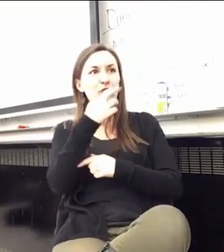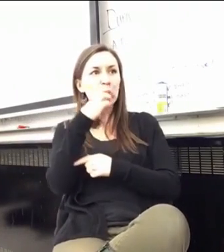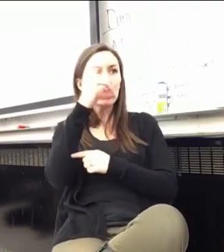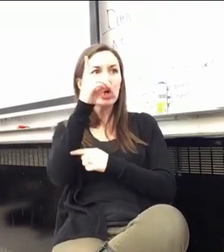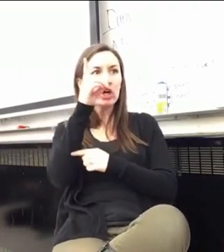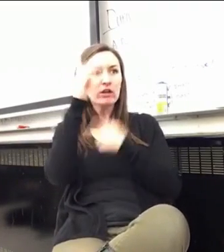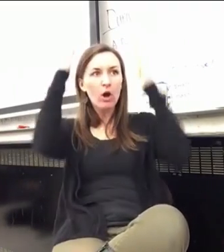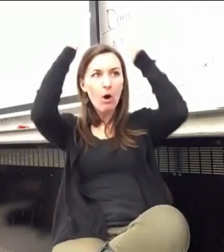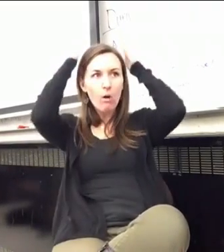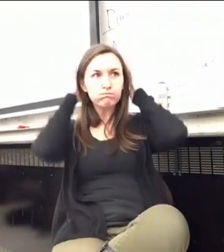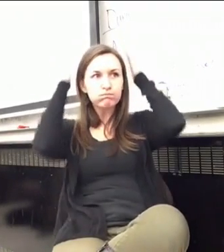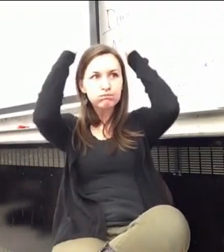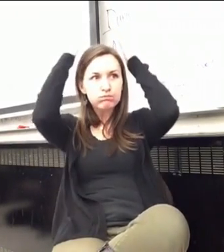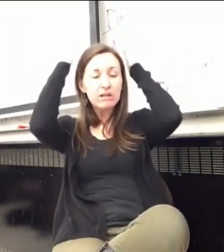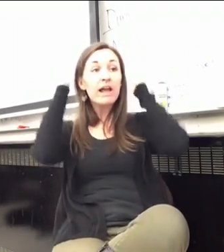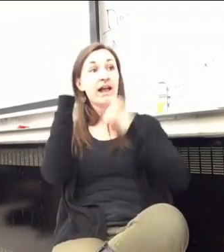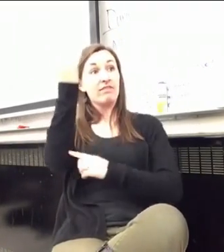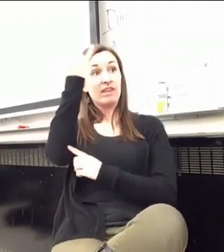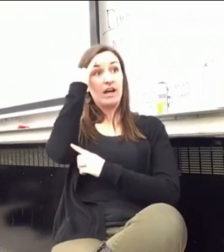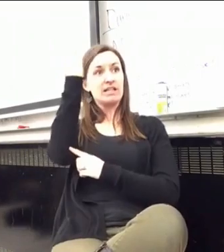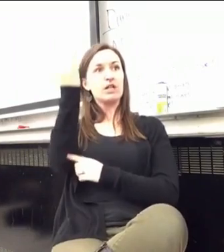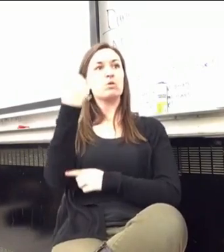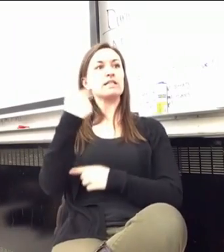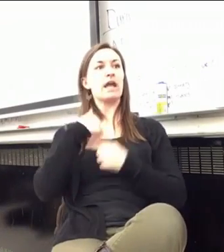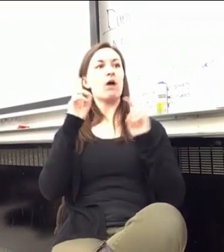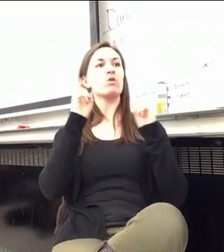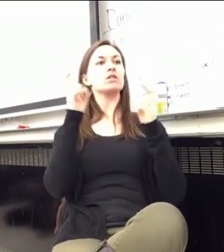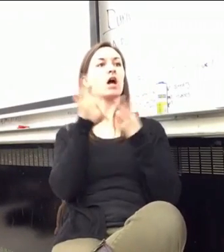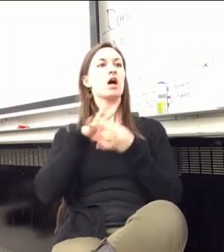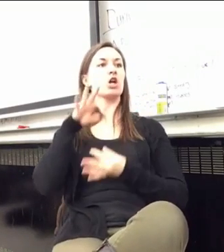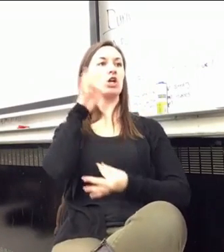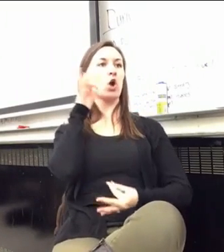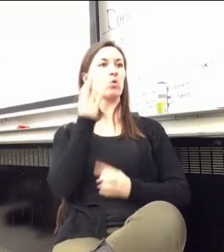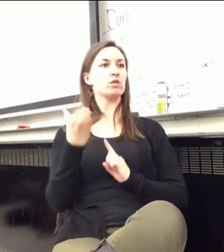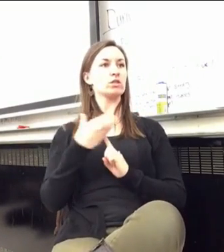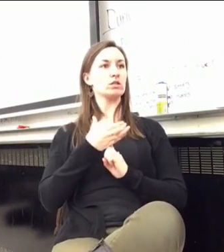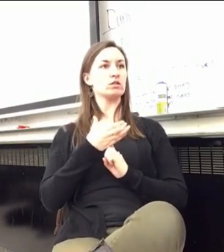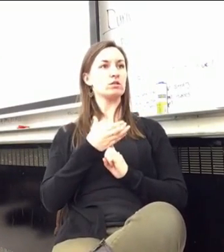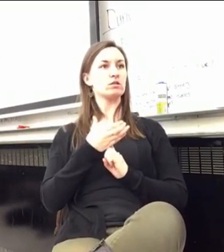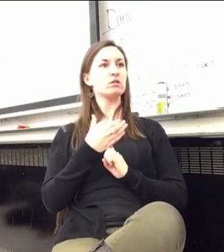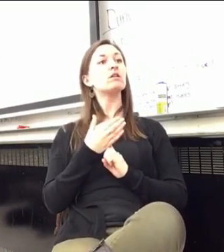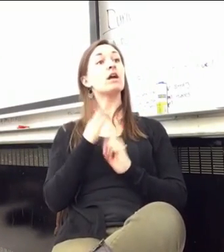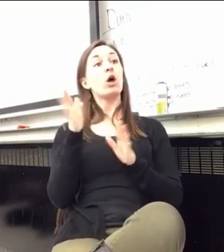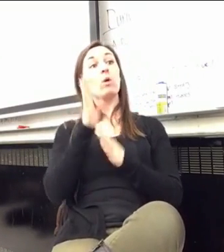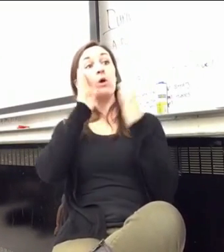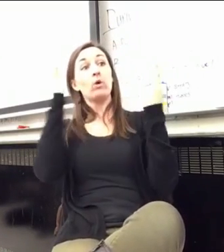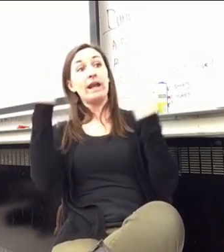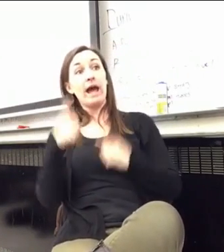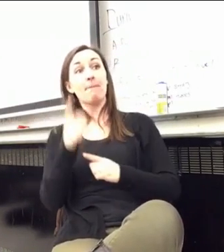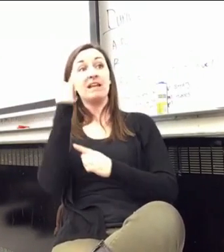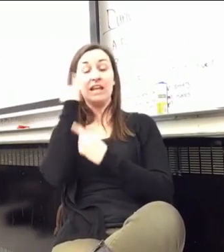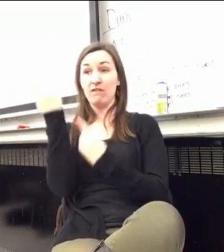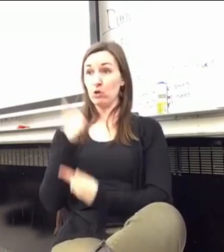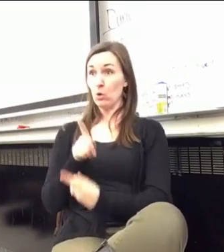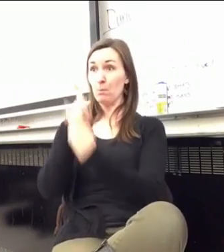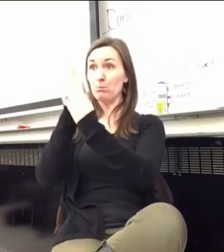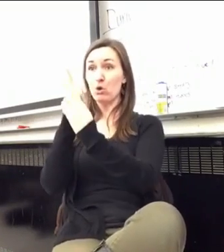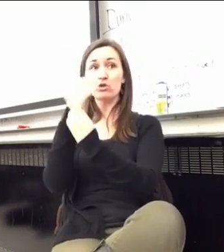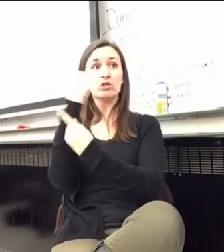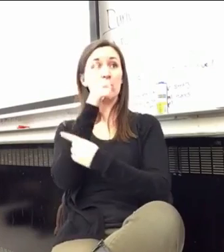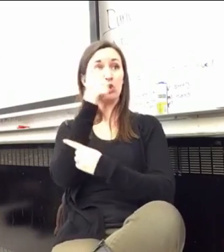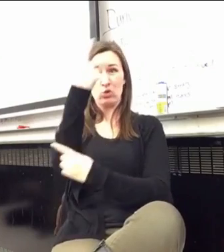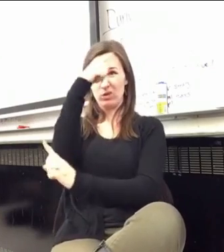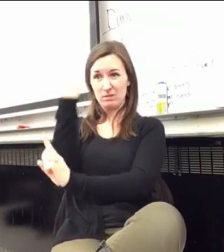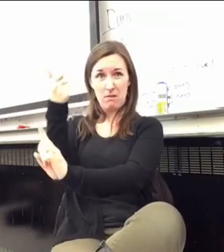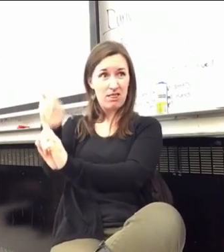up? The idea was that you were a ghost. And what would happen is that when you went and approached somebody who was black,